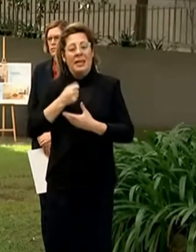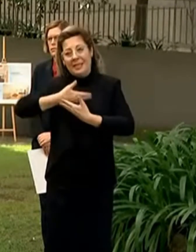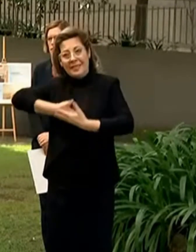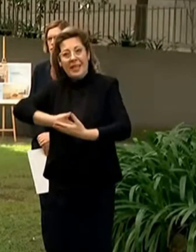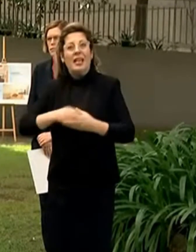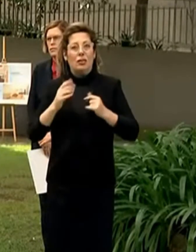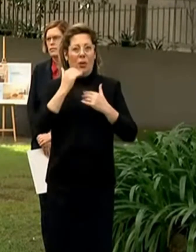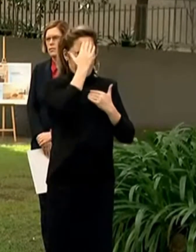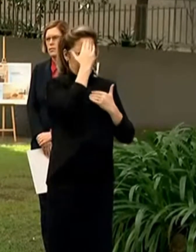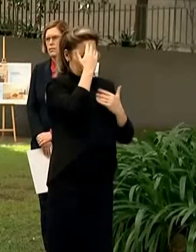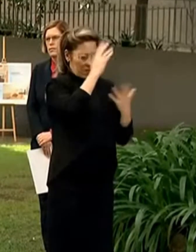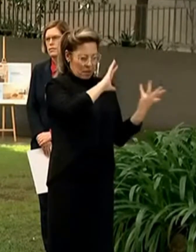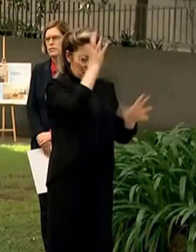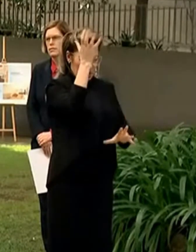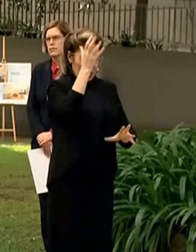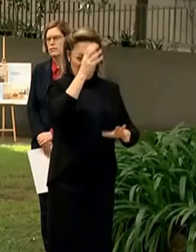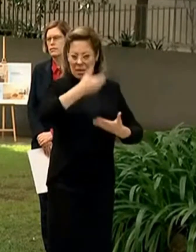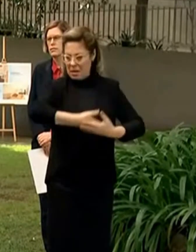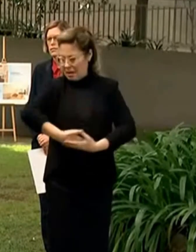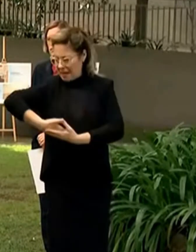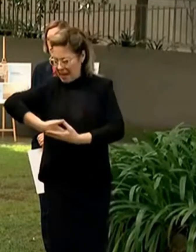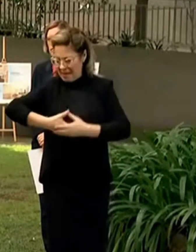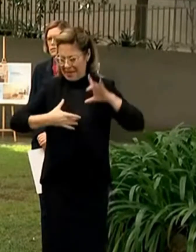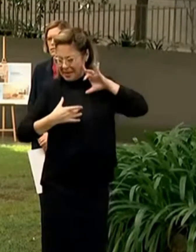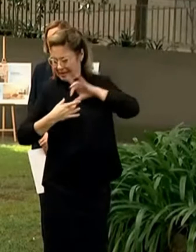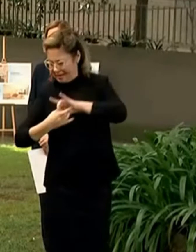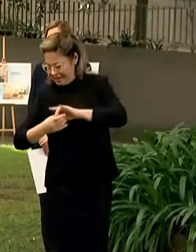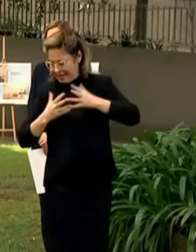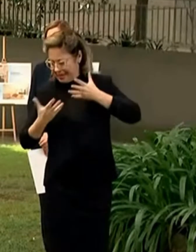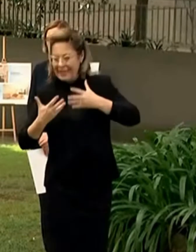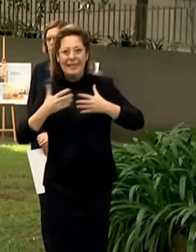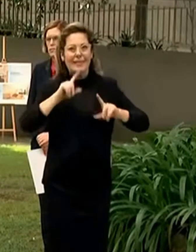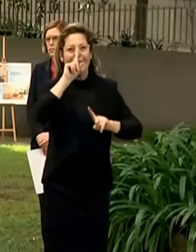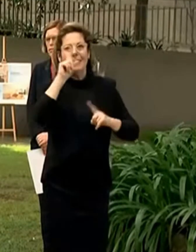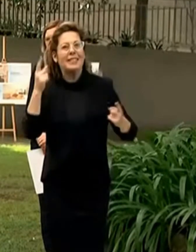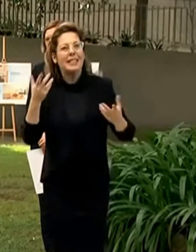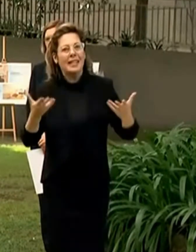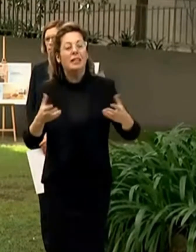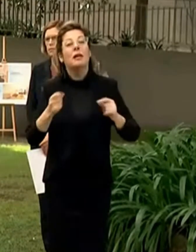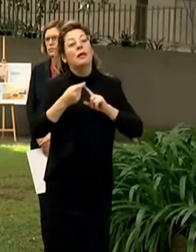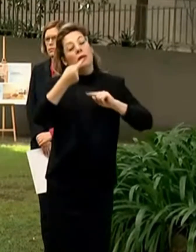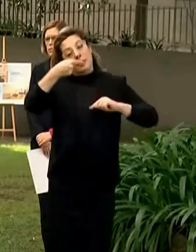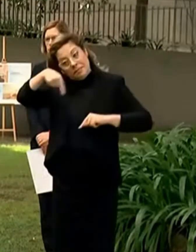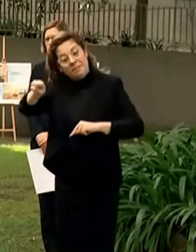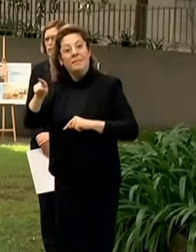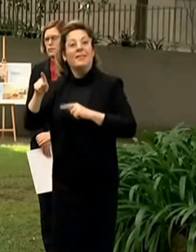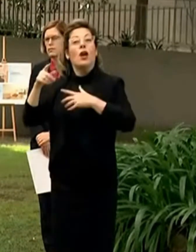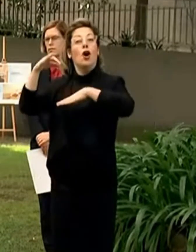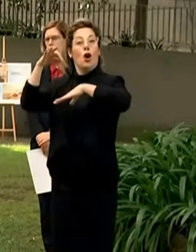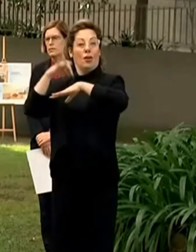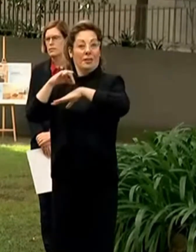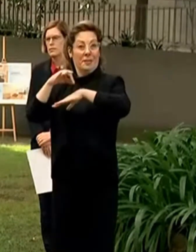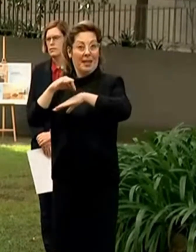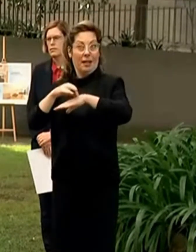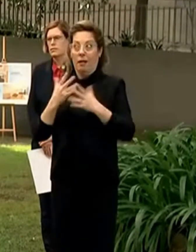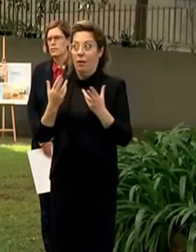that if you're going through a really tough time in terms of your mental health and you require an admission to a facility, when we have this up and